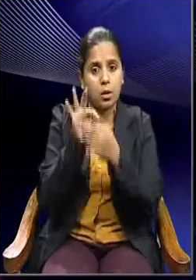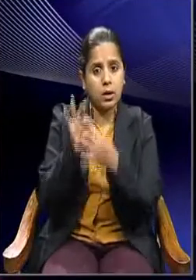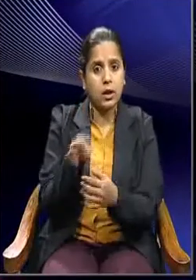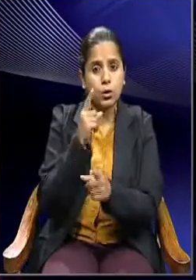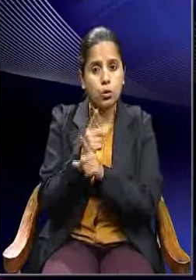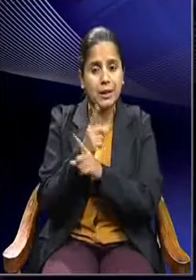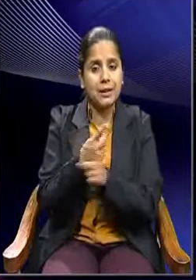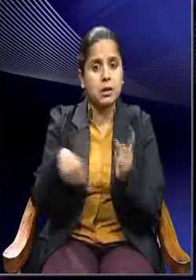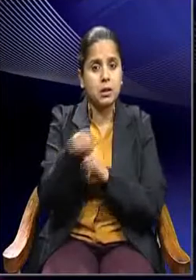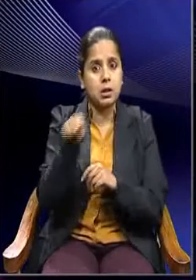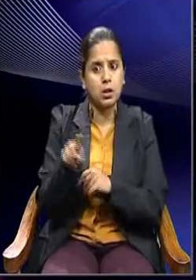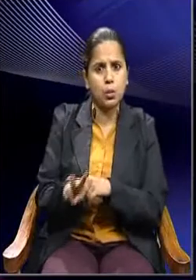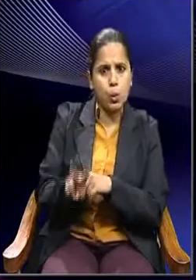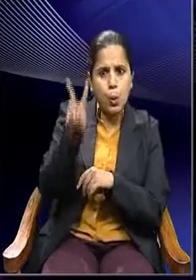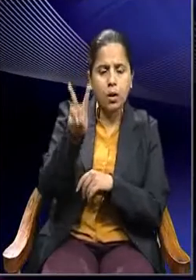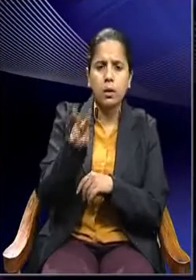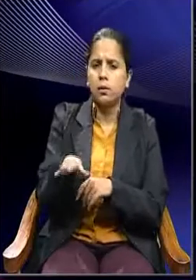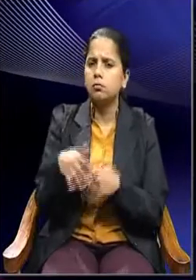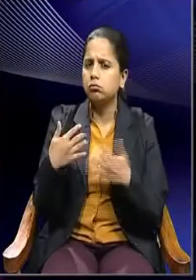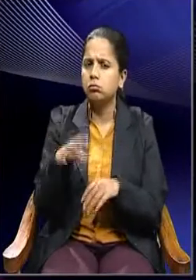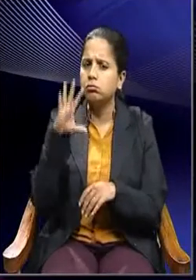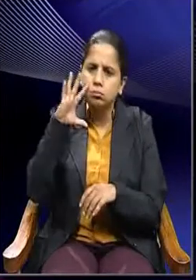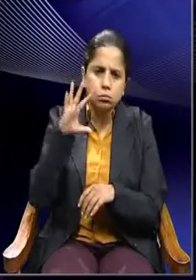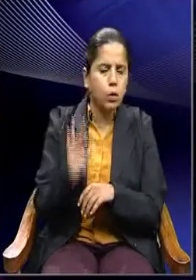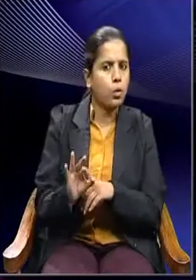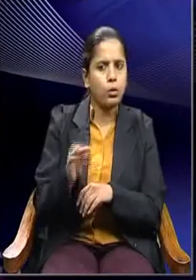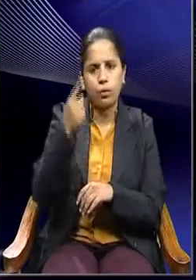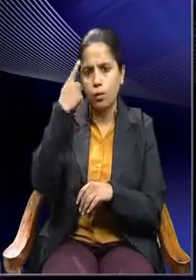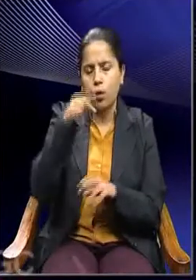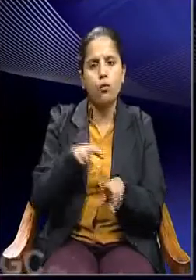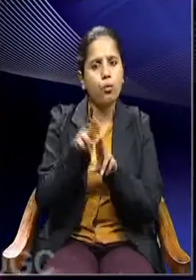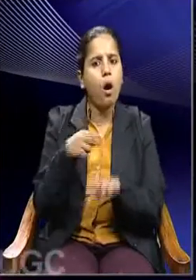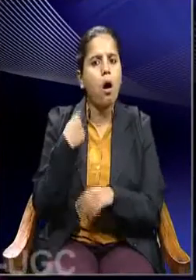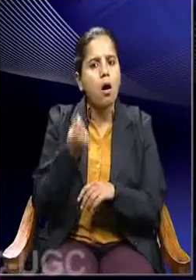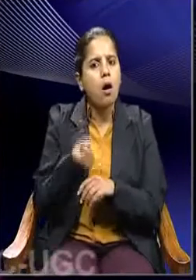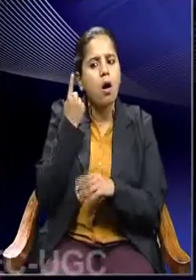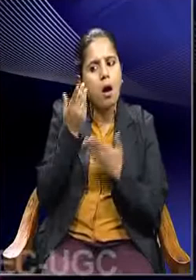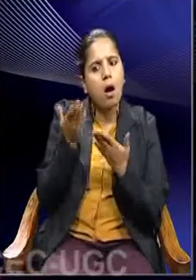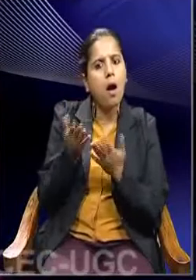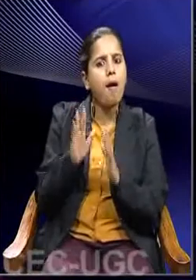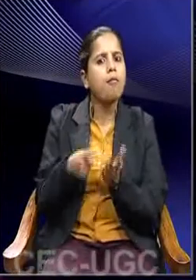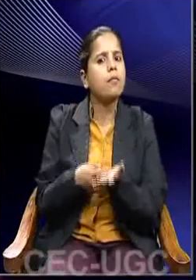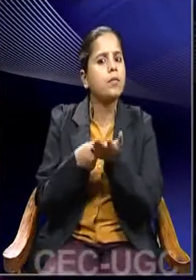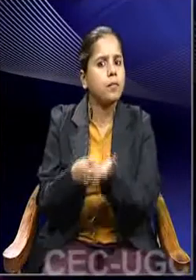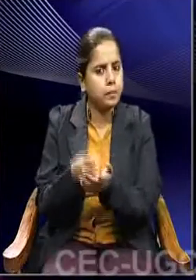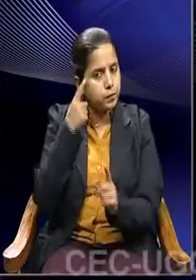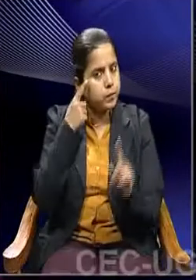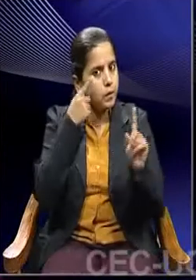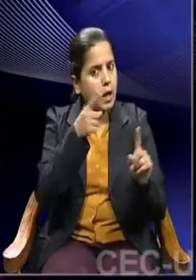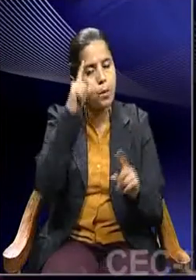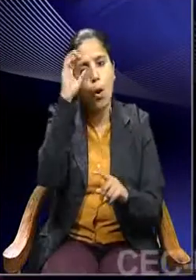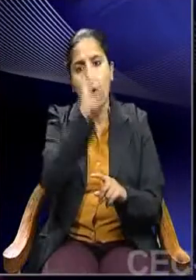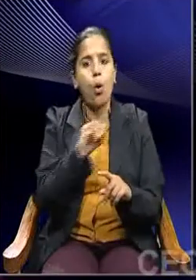teaching are of major importance for full realization of these aims and